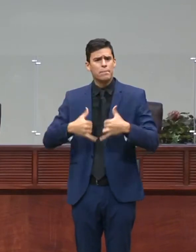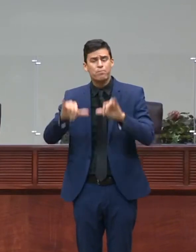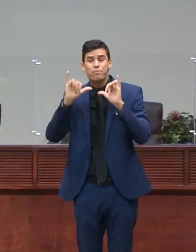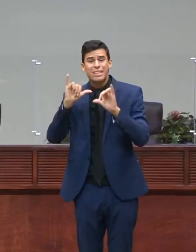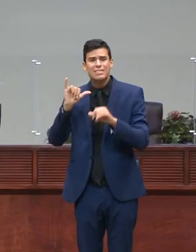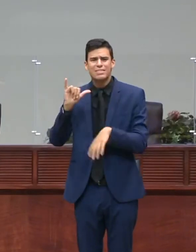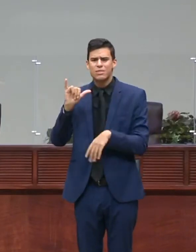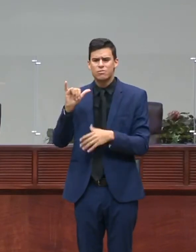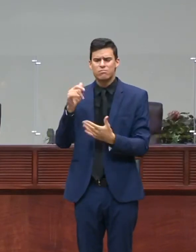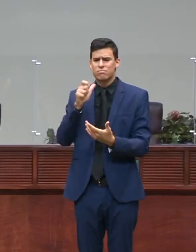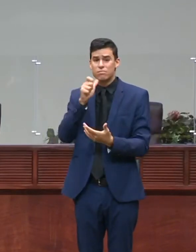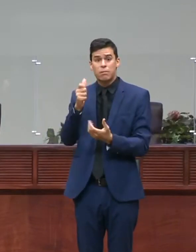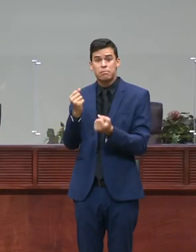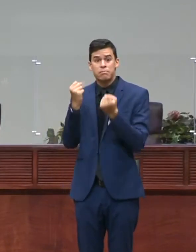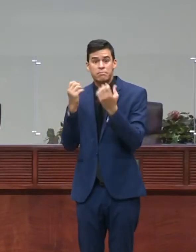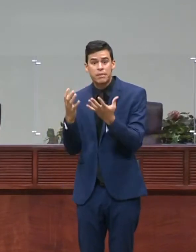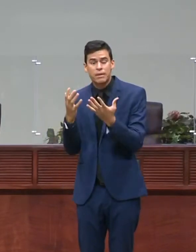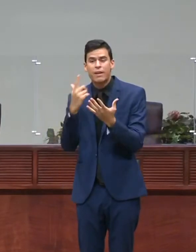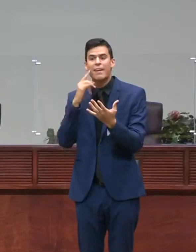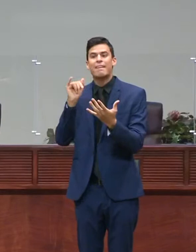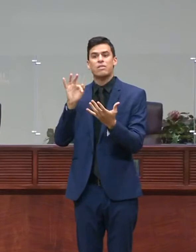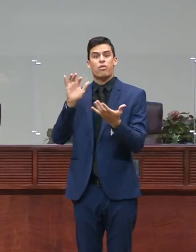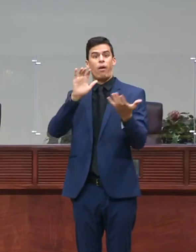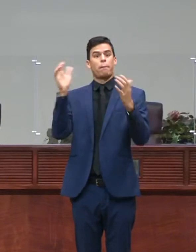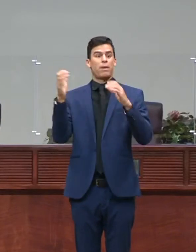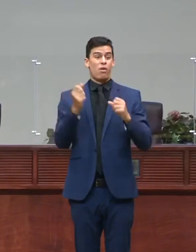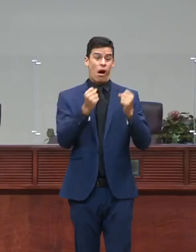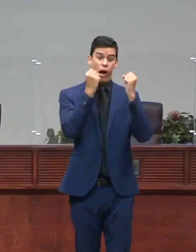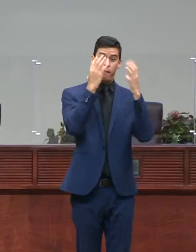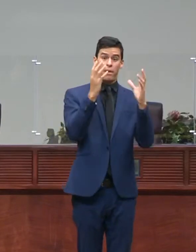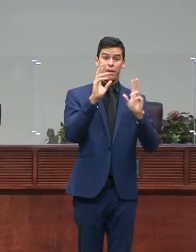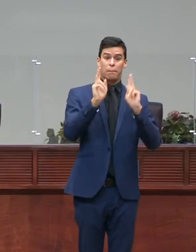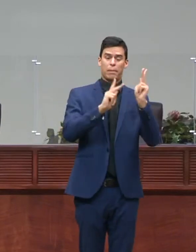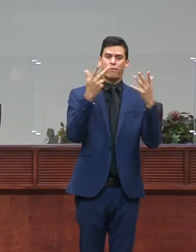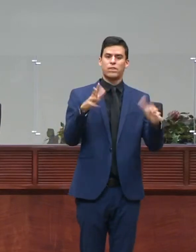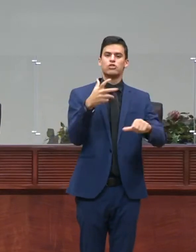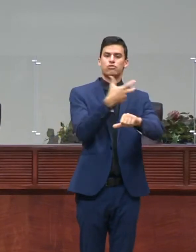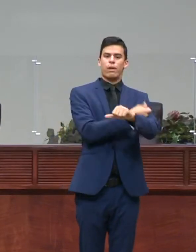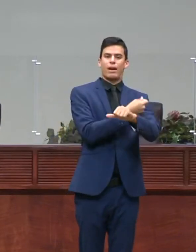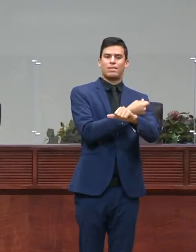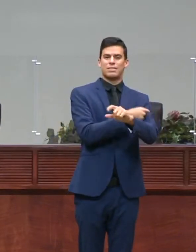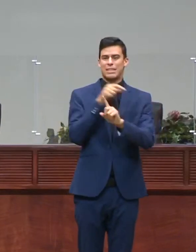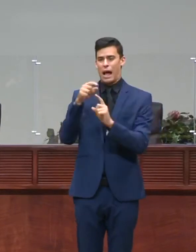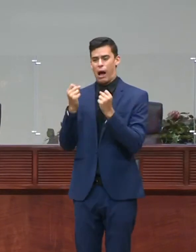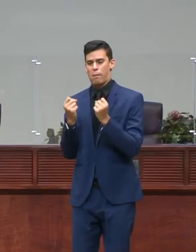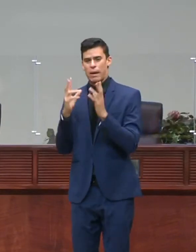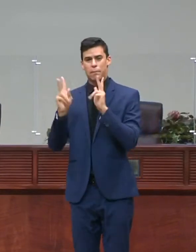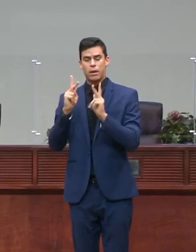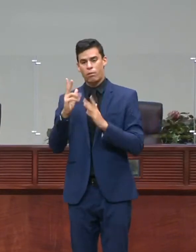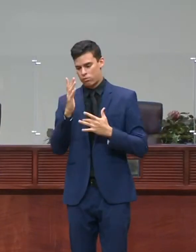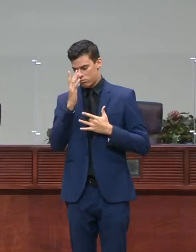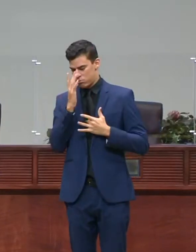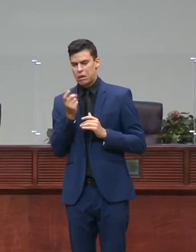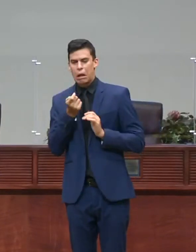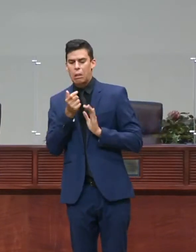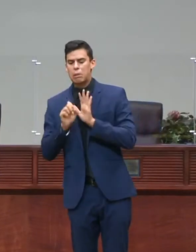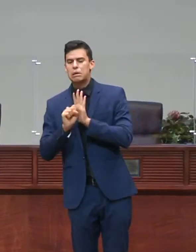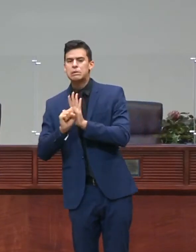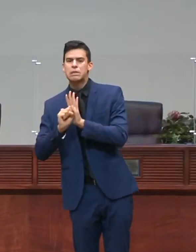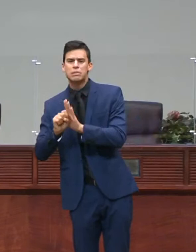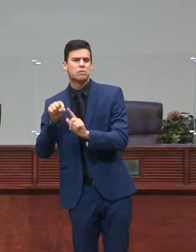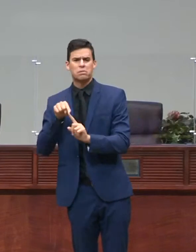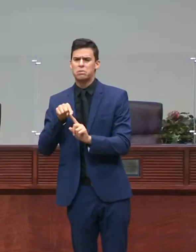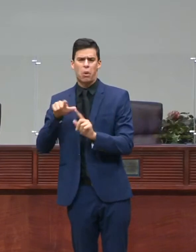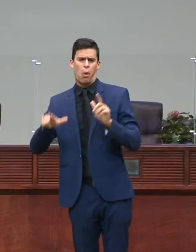the entire number of people that have been vaccinated. Now, that's not to say that someone should not be concerned about their side